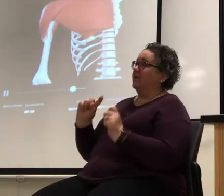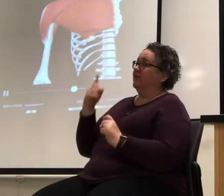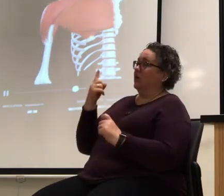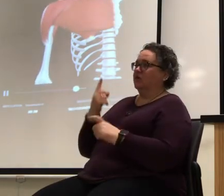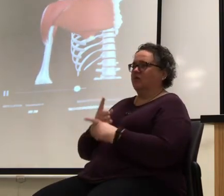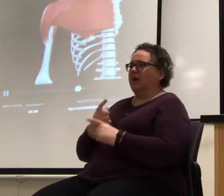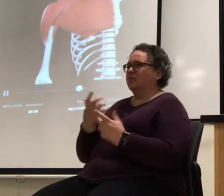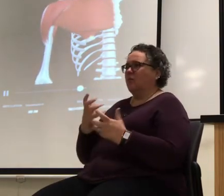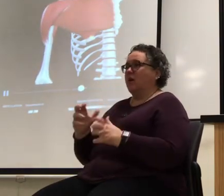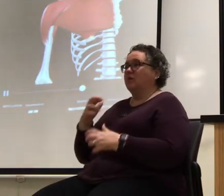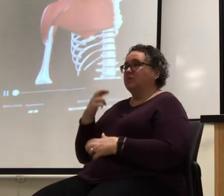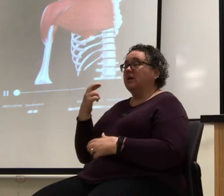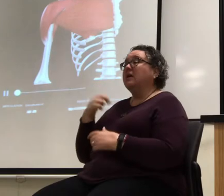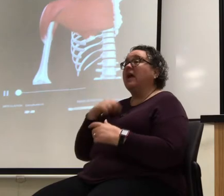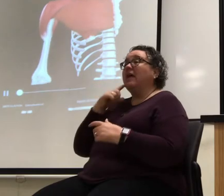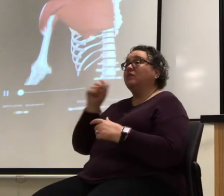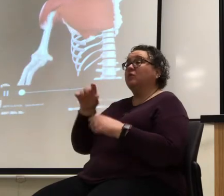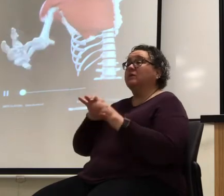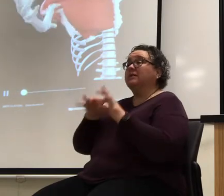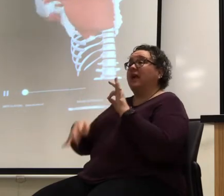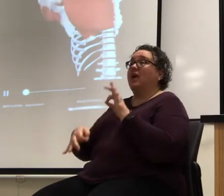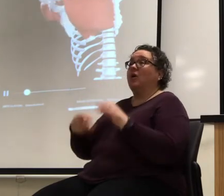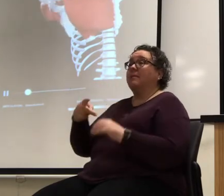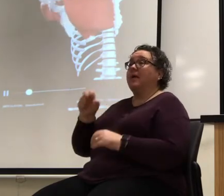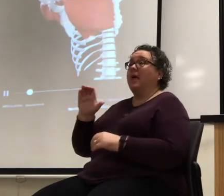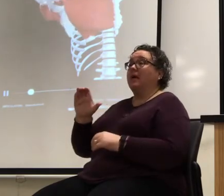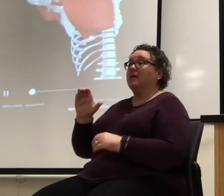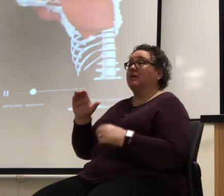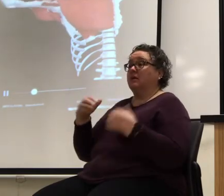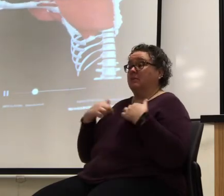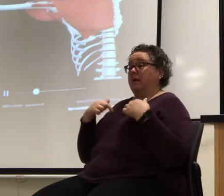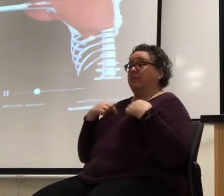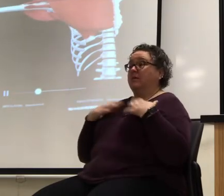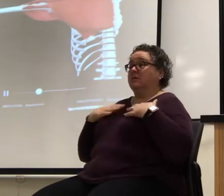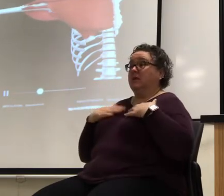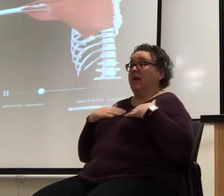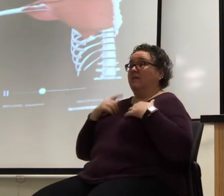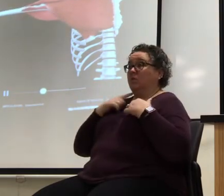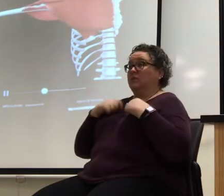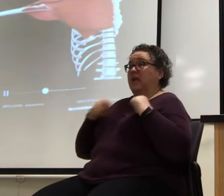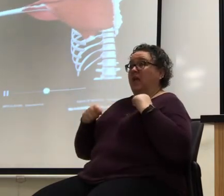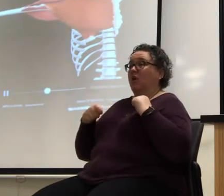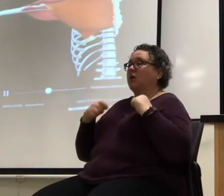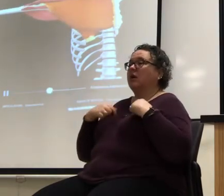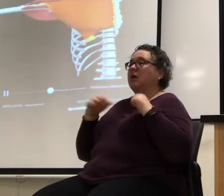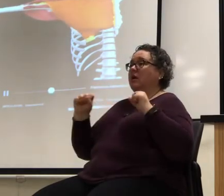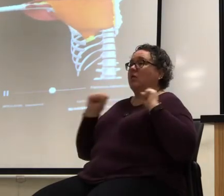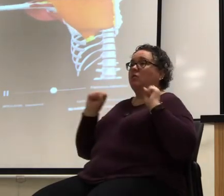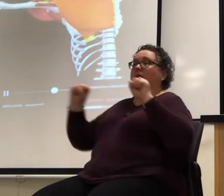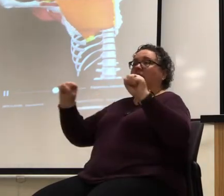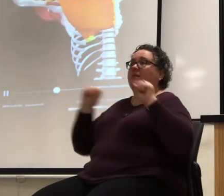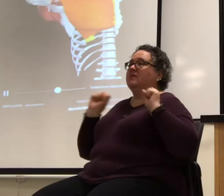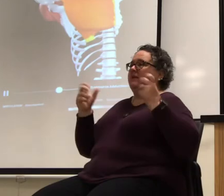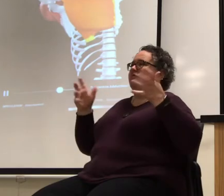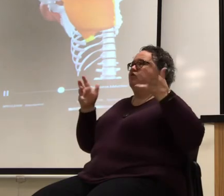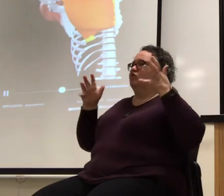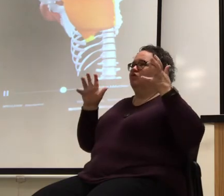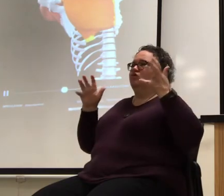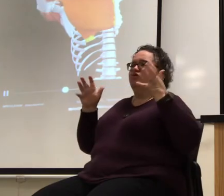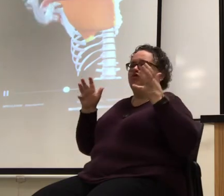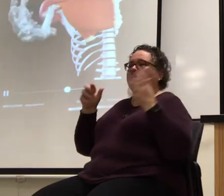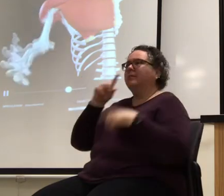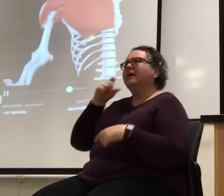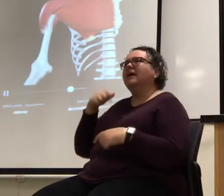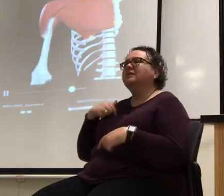want to. If you tear a pec, your weightlifting days are over. The muscle can heal, but you can't press 300